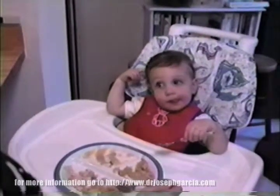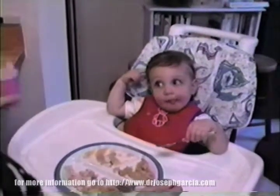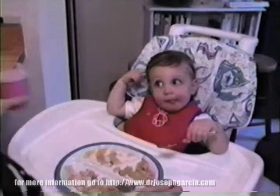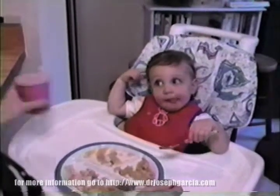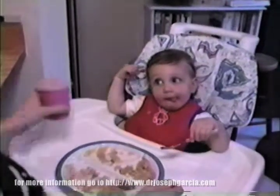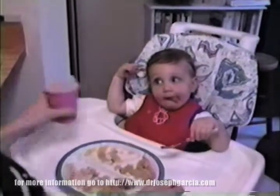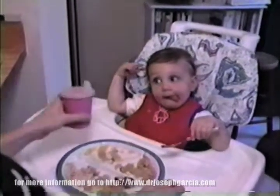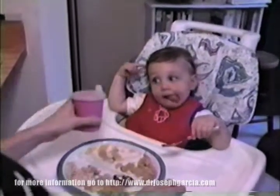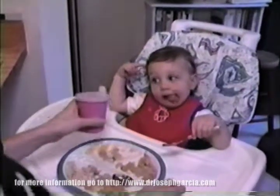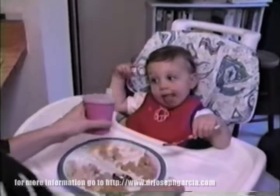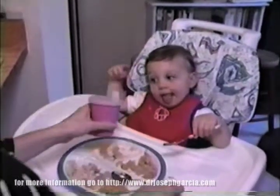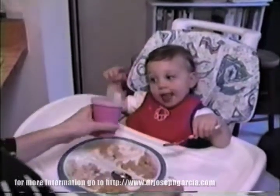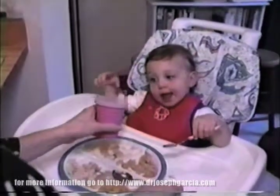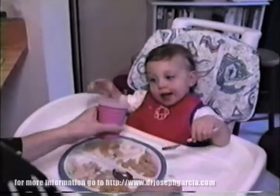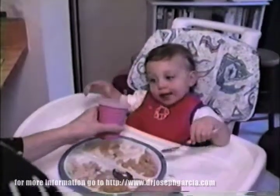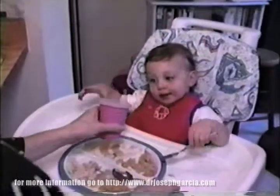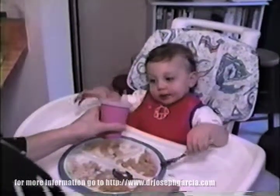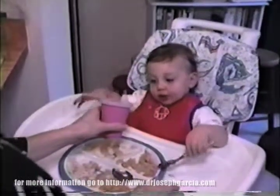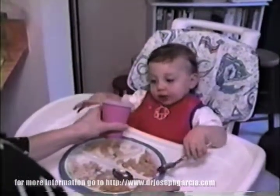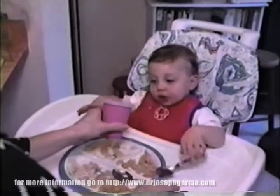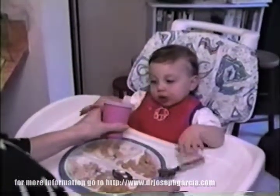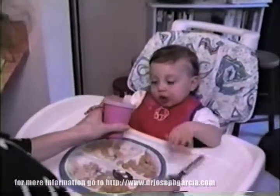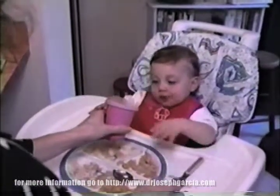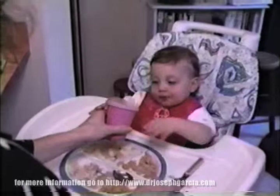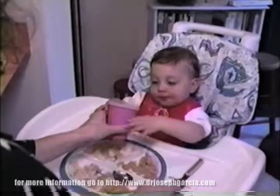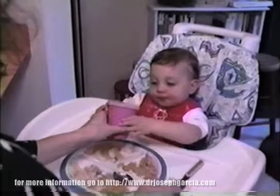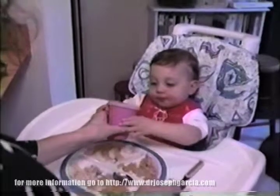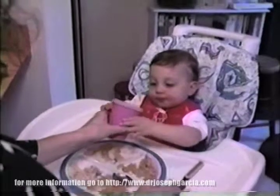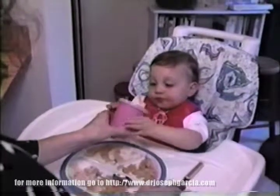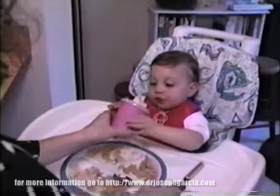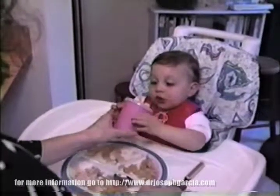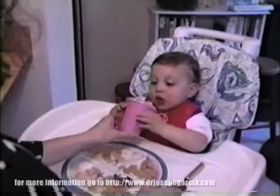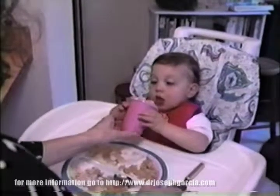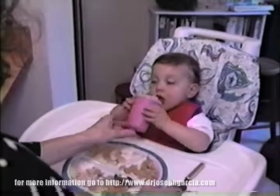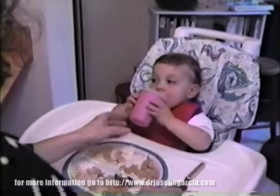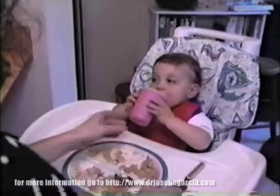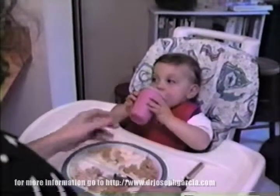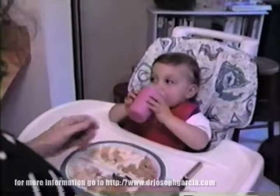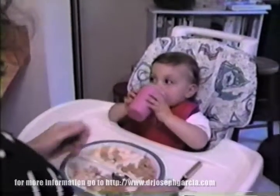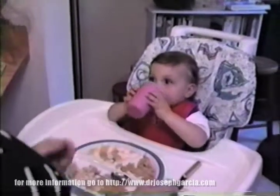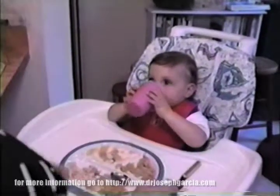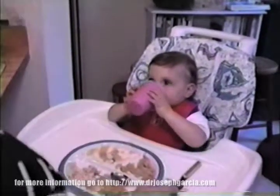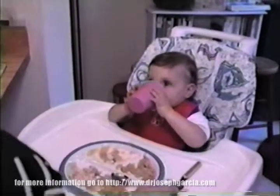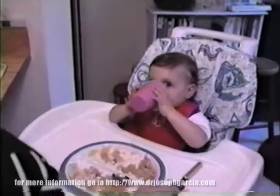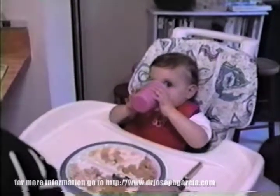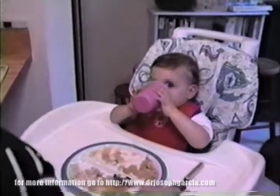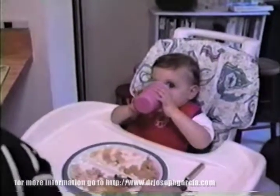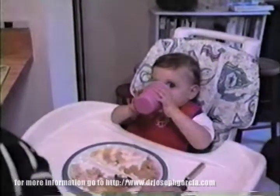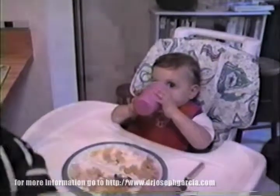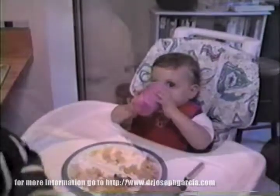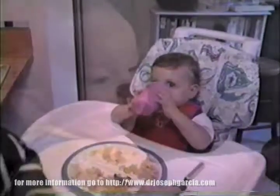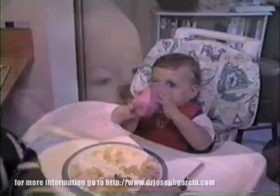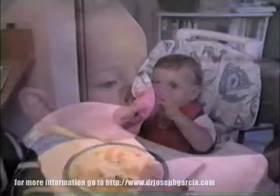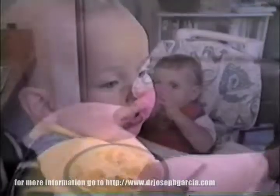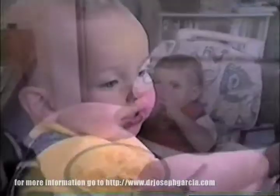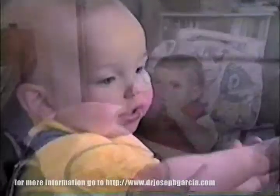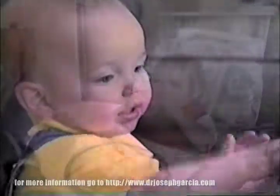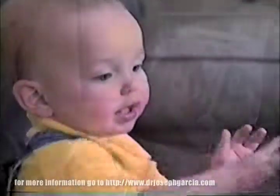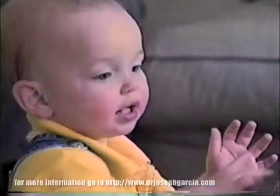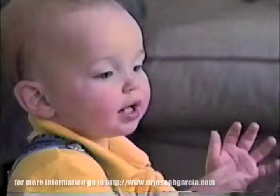of baby signs. If it brings this holy grail within their grasp, this is one American craze that might just take off.